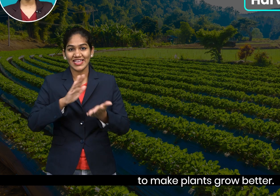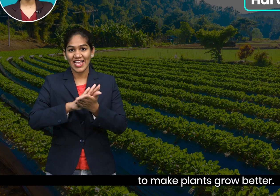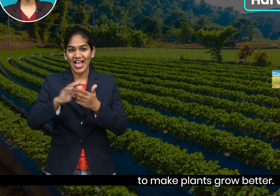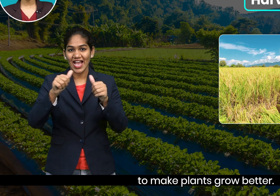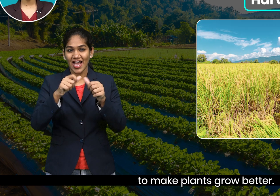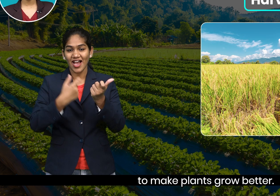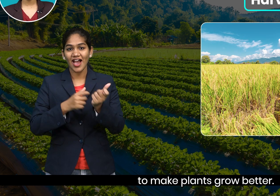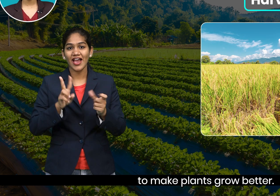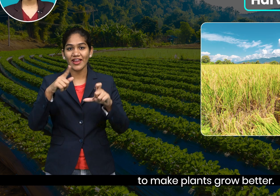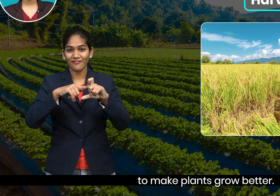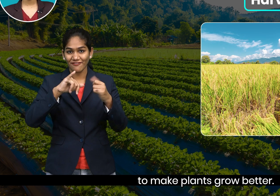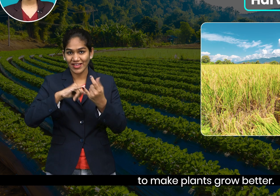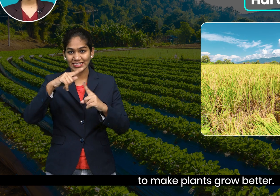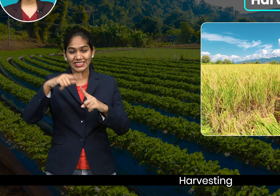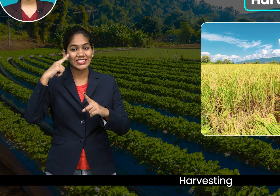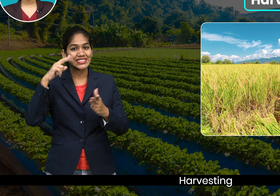Harvesting,